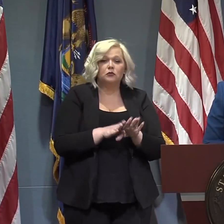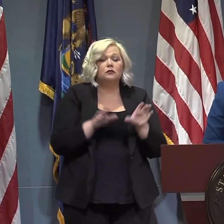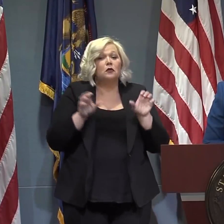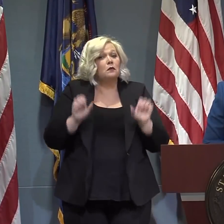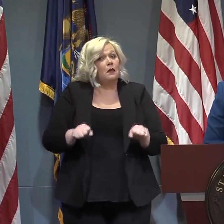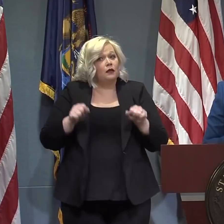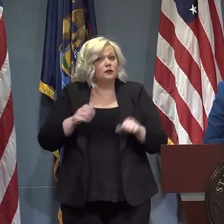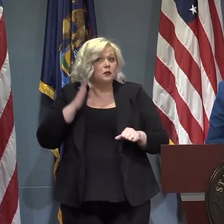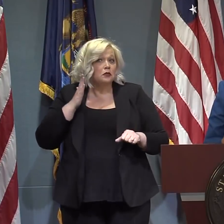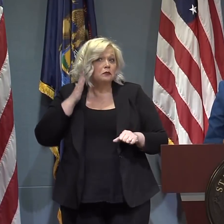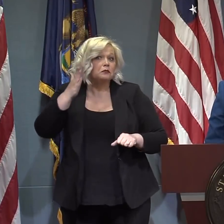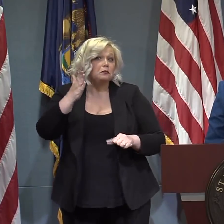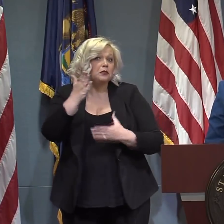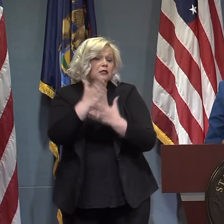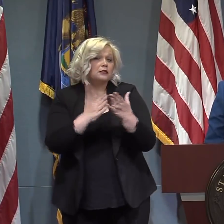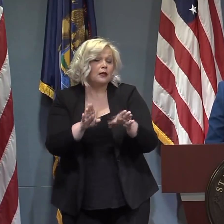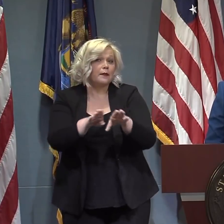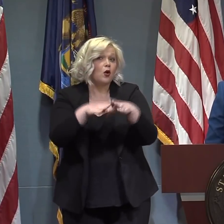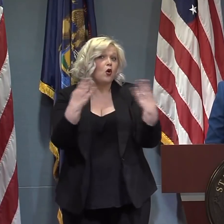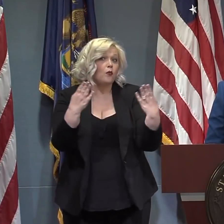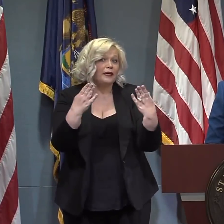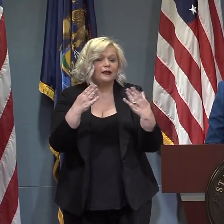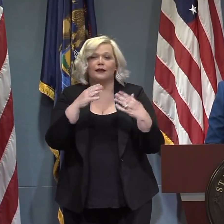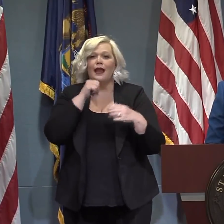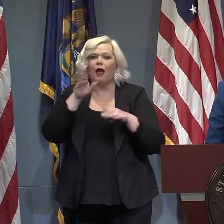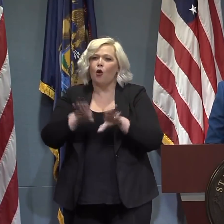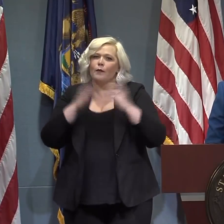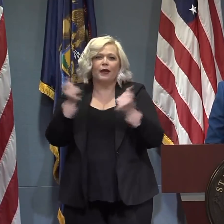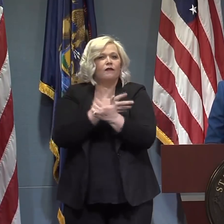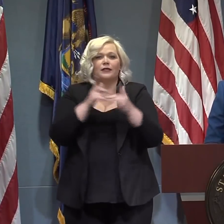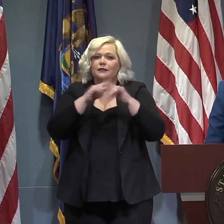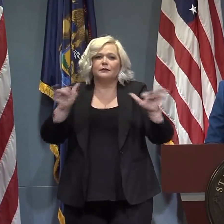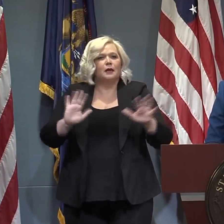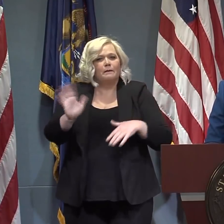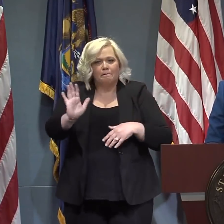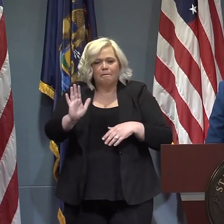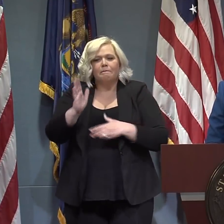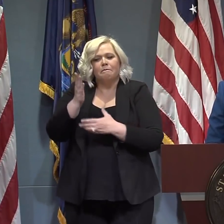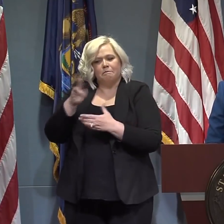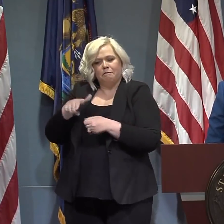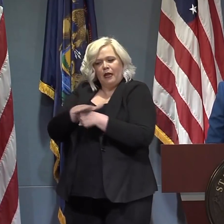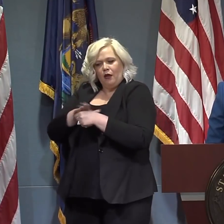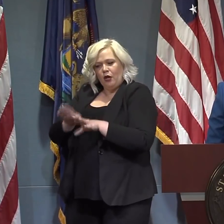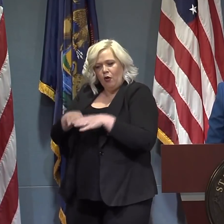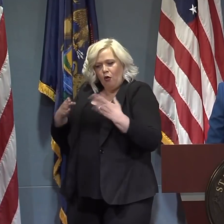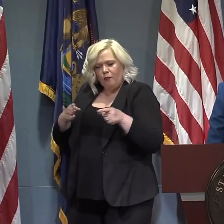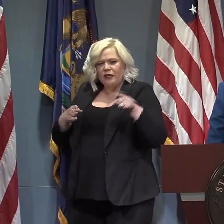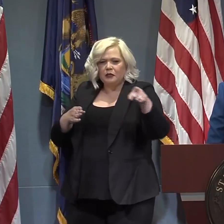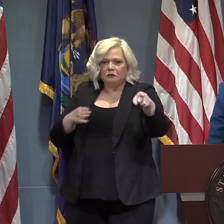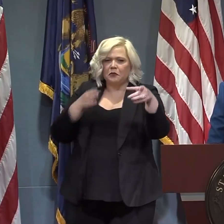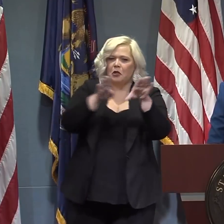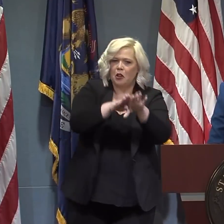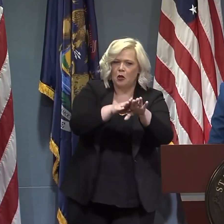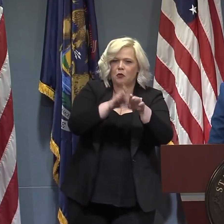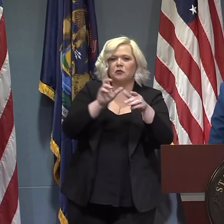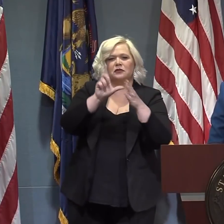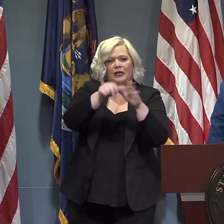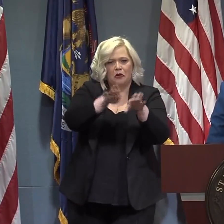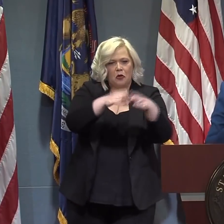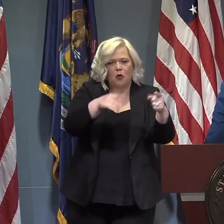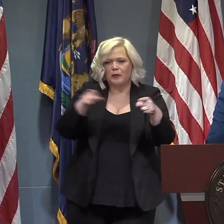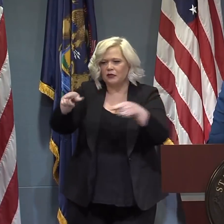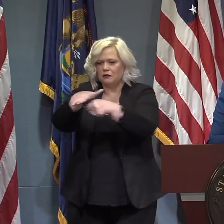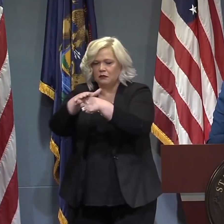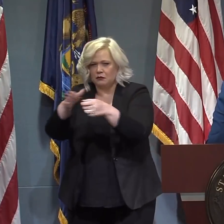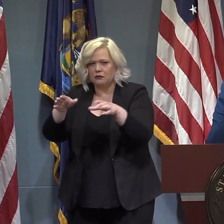regions will re-engage at different paces than others. But at this juncture, we've taken a few bold steps.